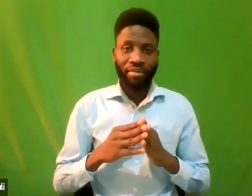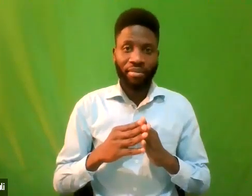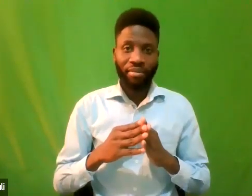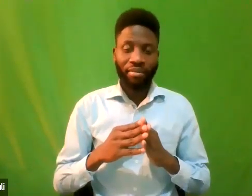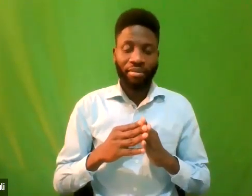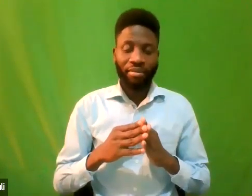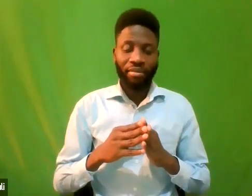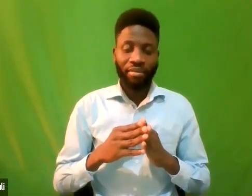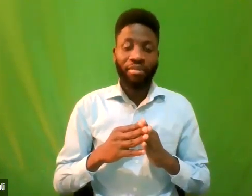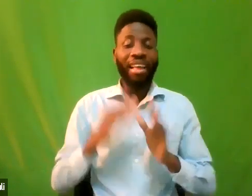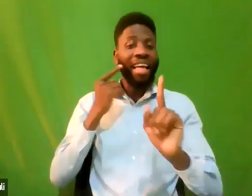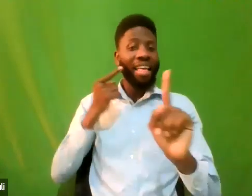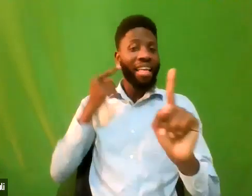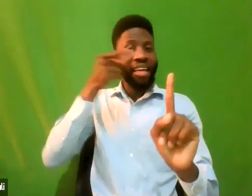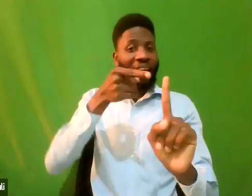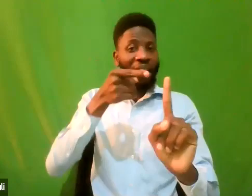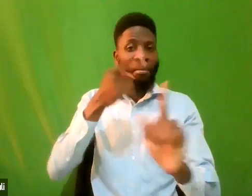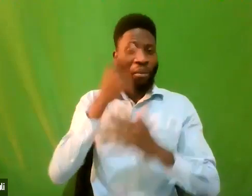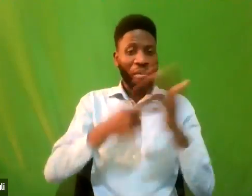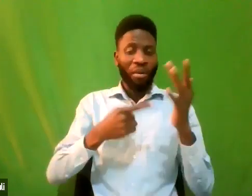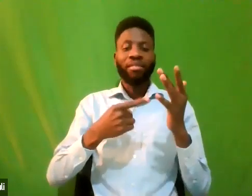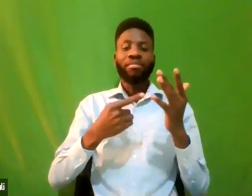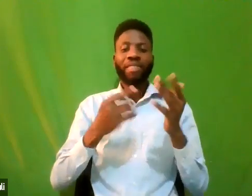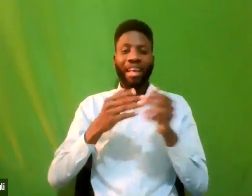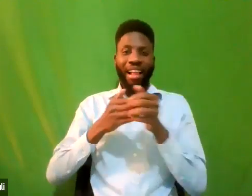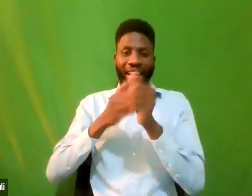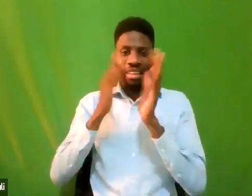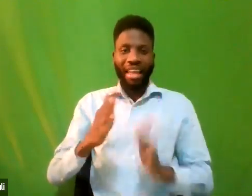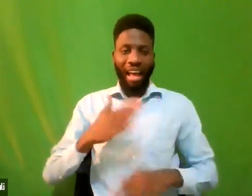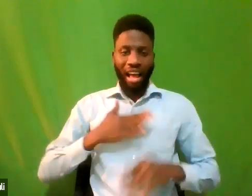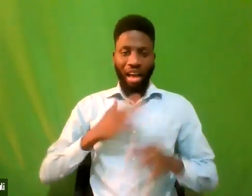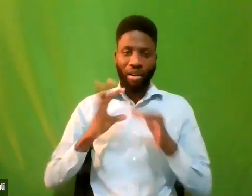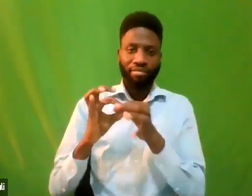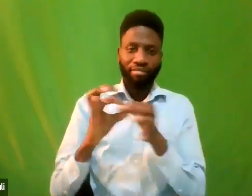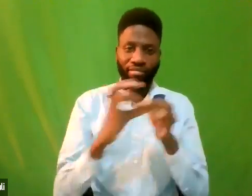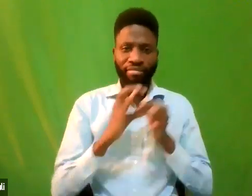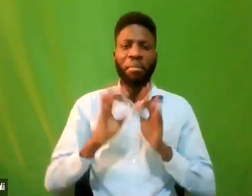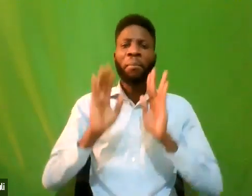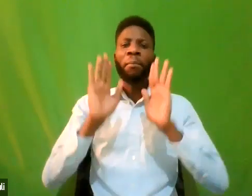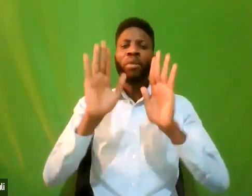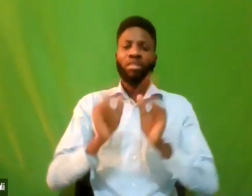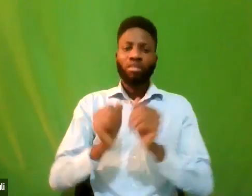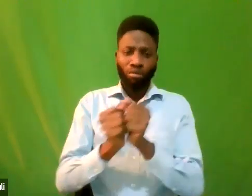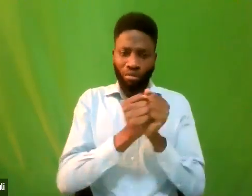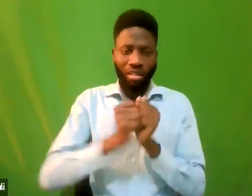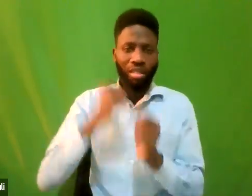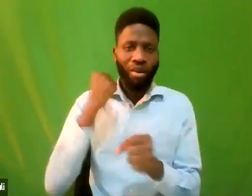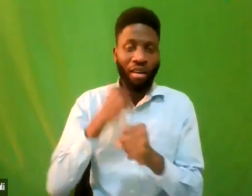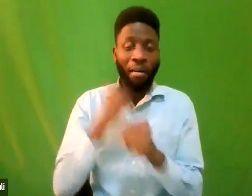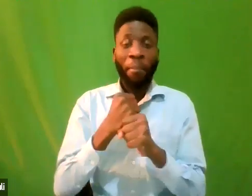objective was to unite our leaders. It's important to work with everyone. But the person later